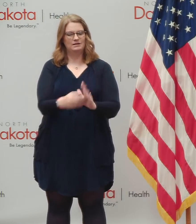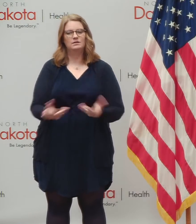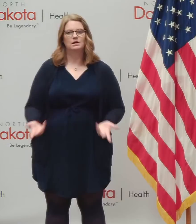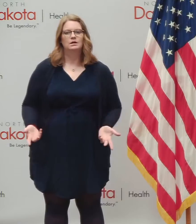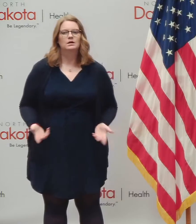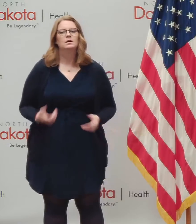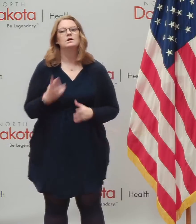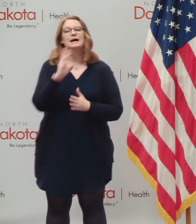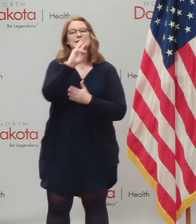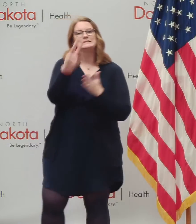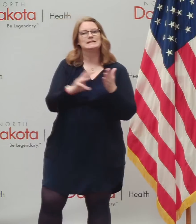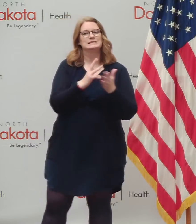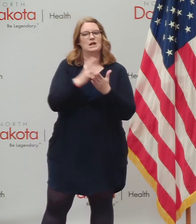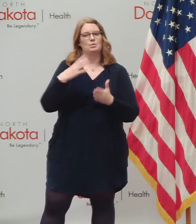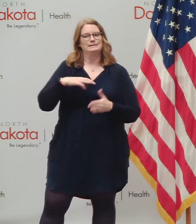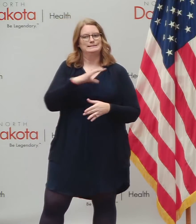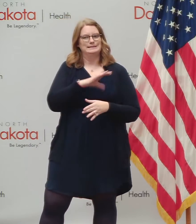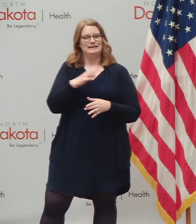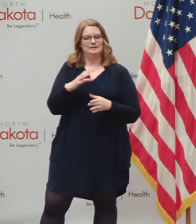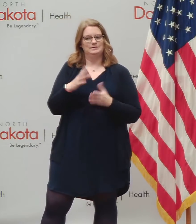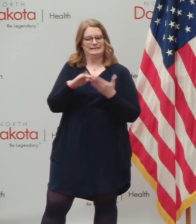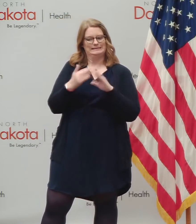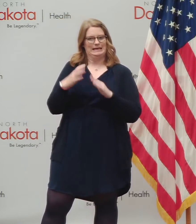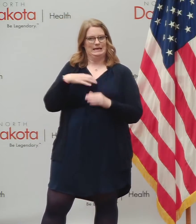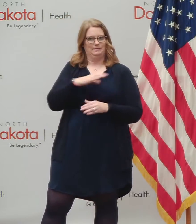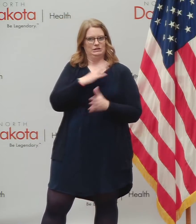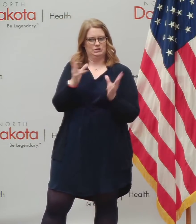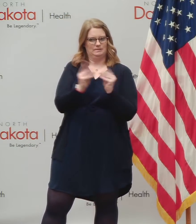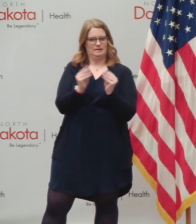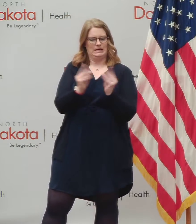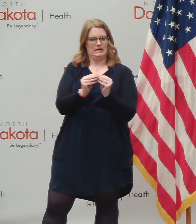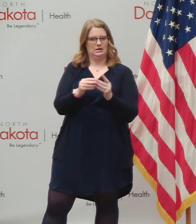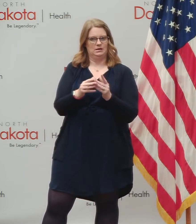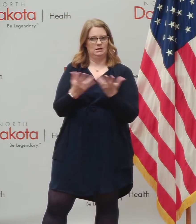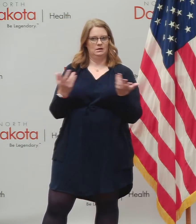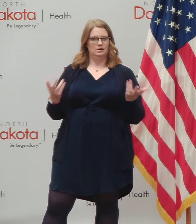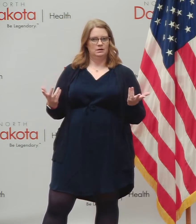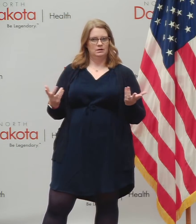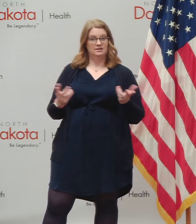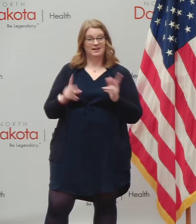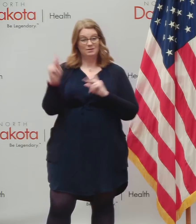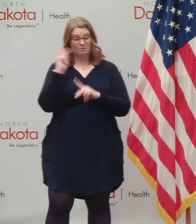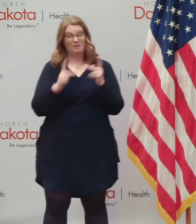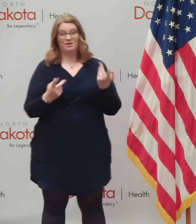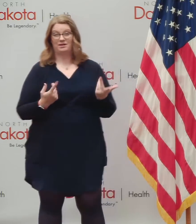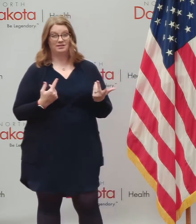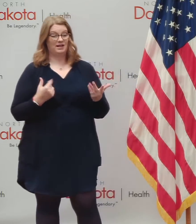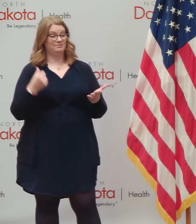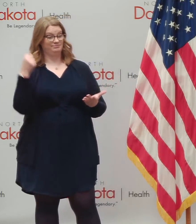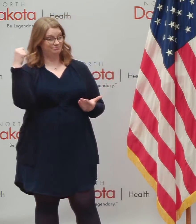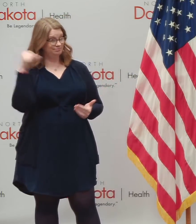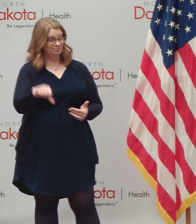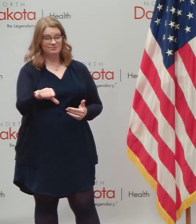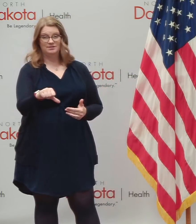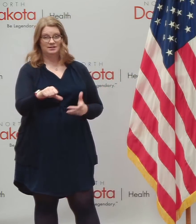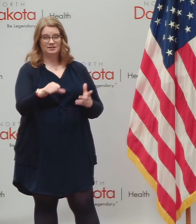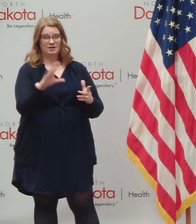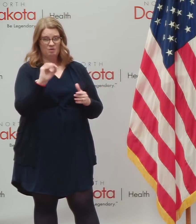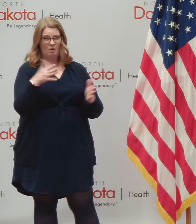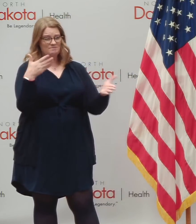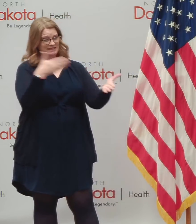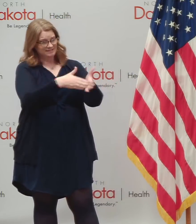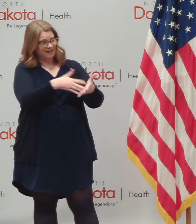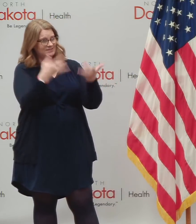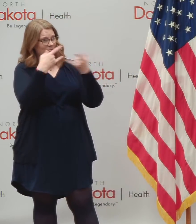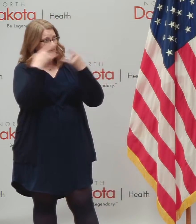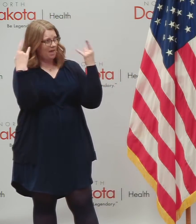6-hour city commission meeting in a community because people are adamantly opposed to wearing masks, this is where, again, you can